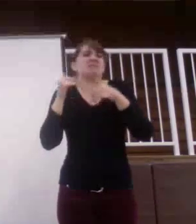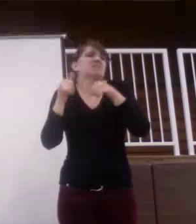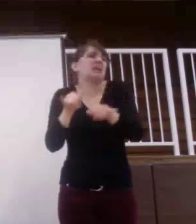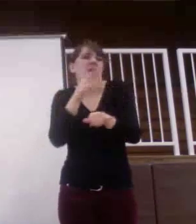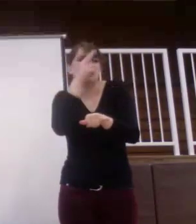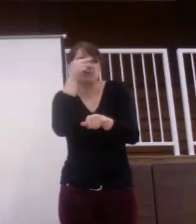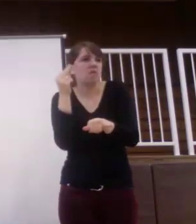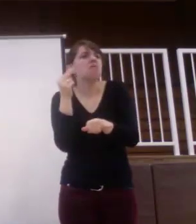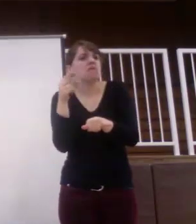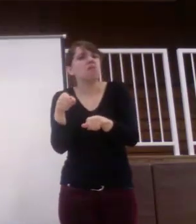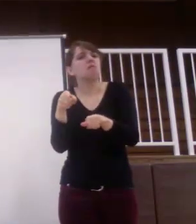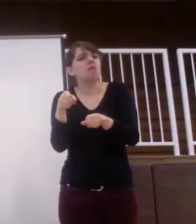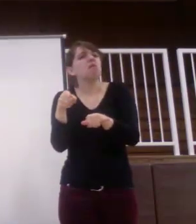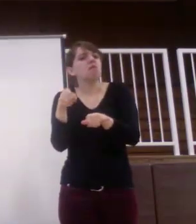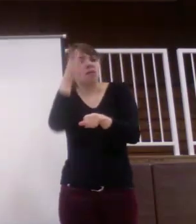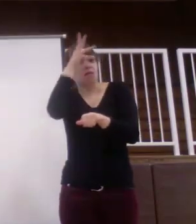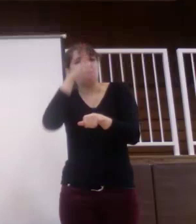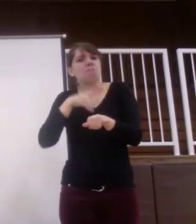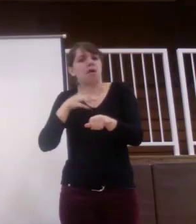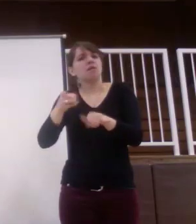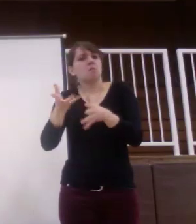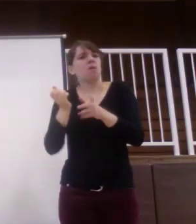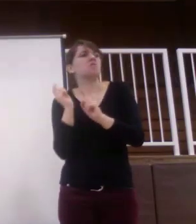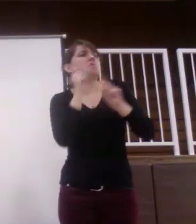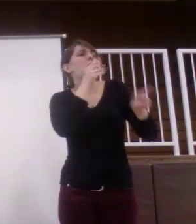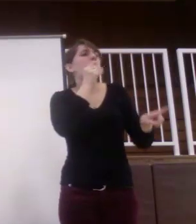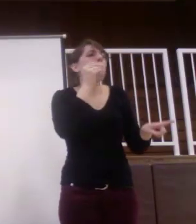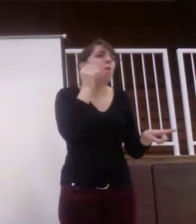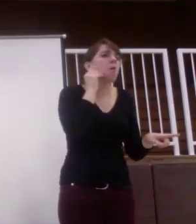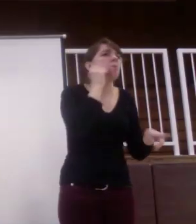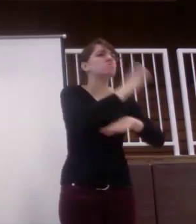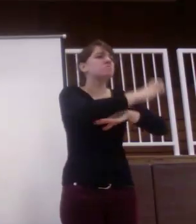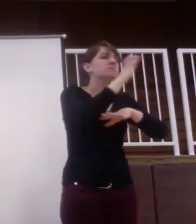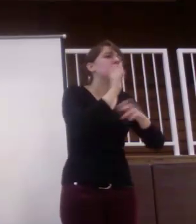and wanted to go home and spend Christmas with his family.